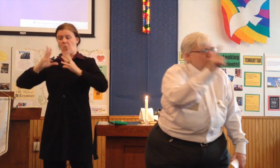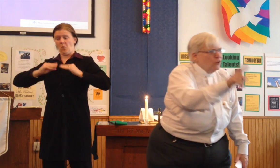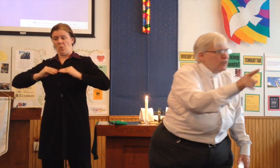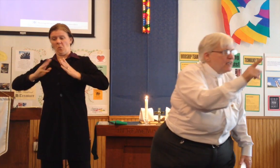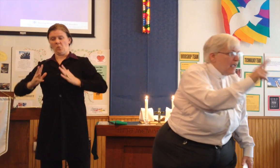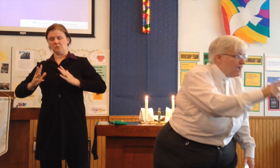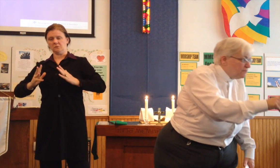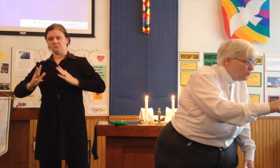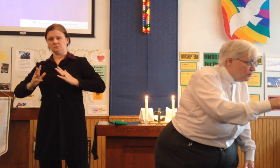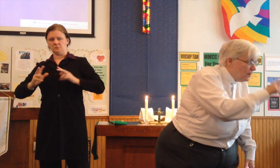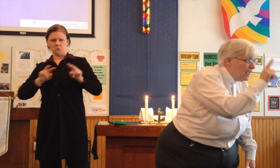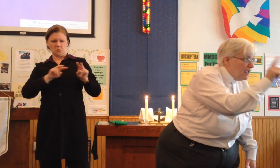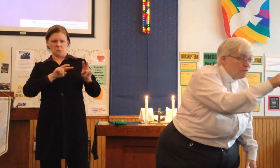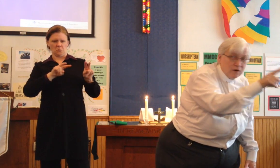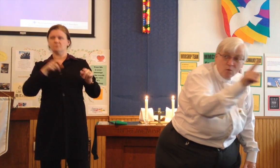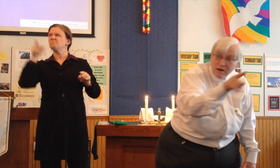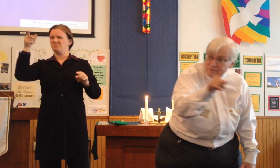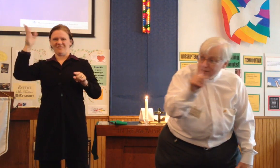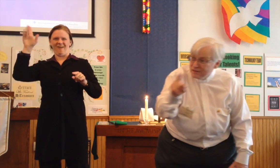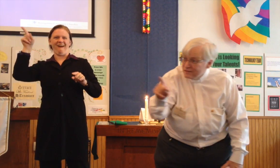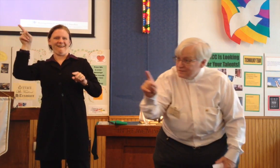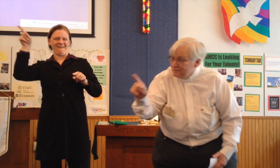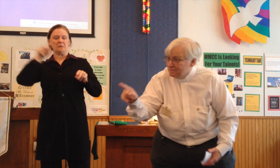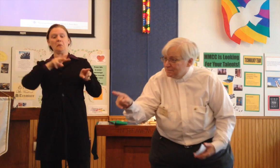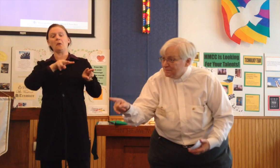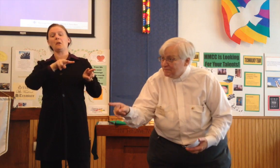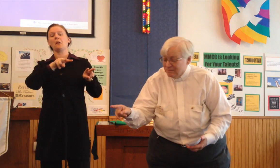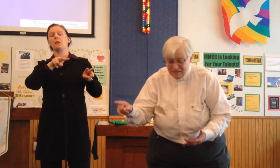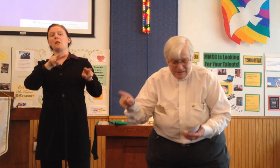householder is looking after every one of us.